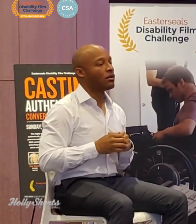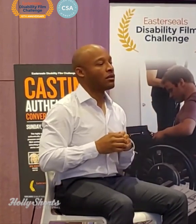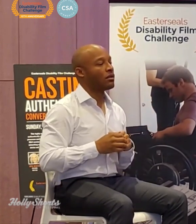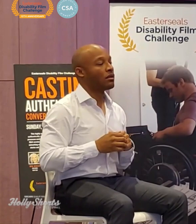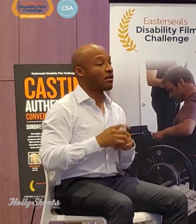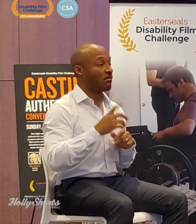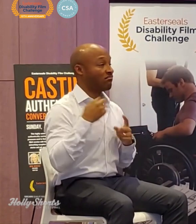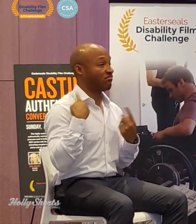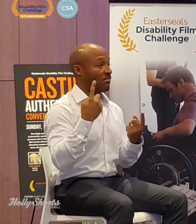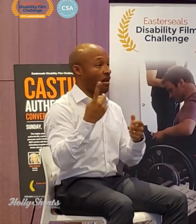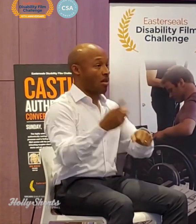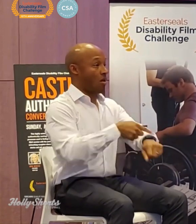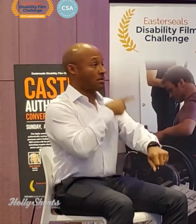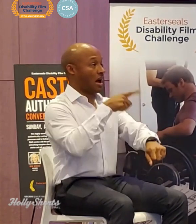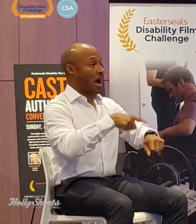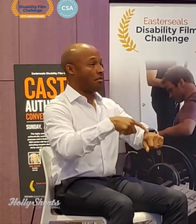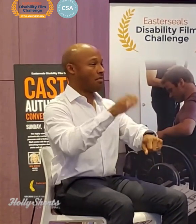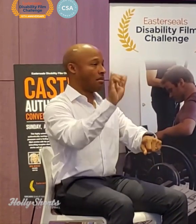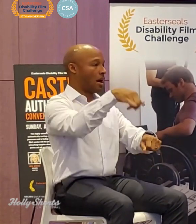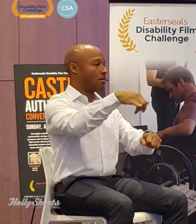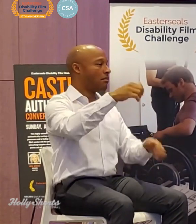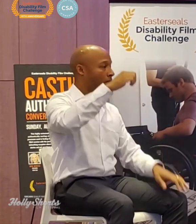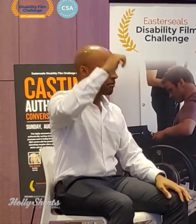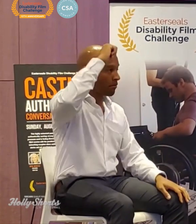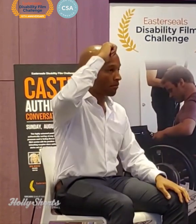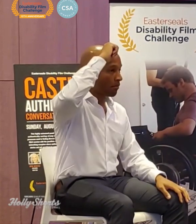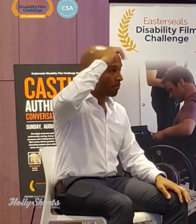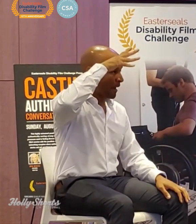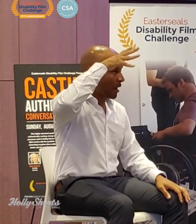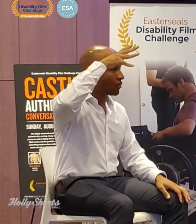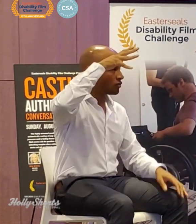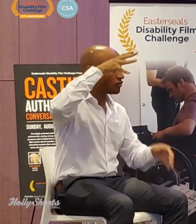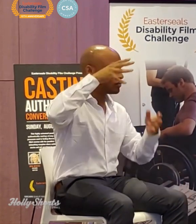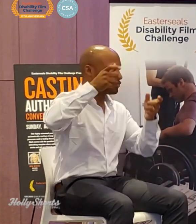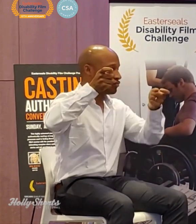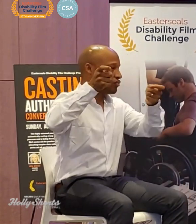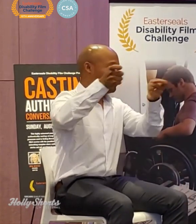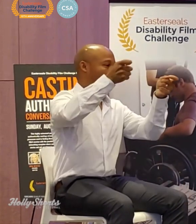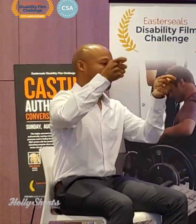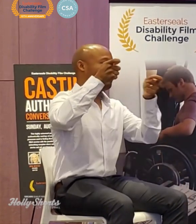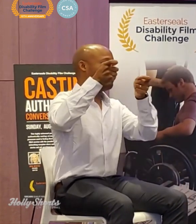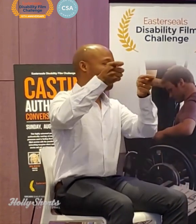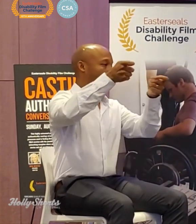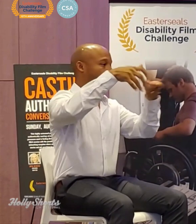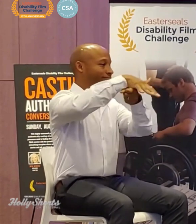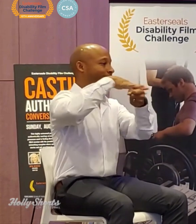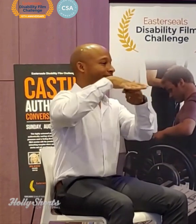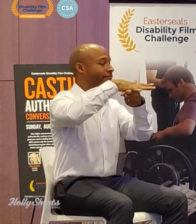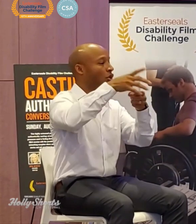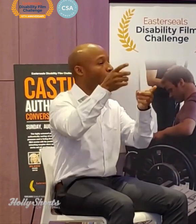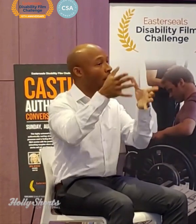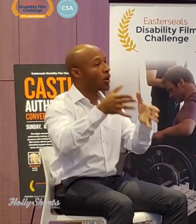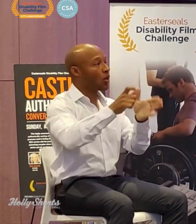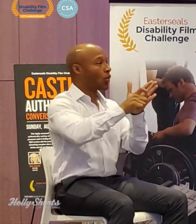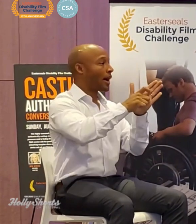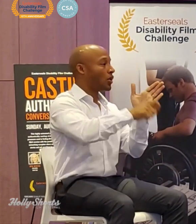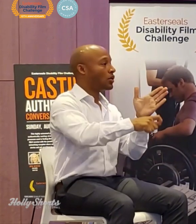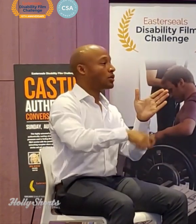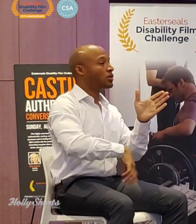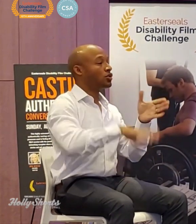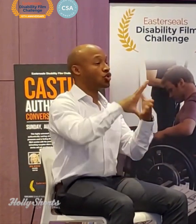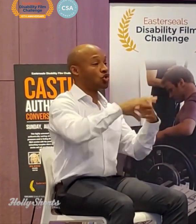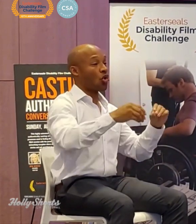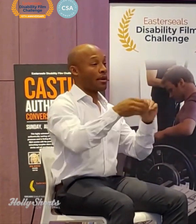it's been a male-dominated venue, you know, directors, writers, storyboard